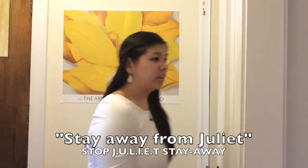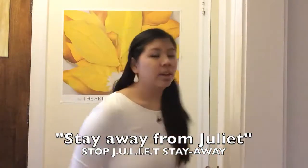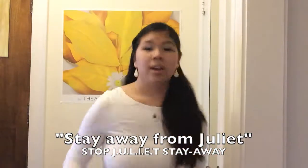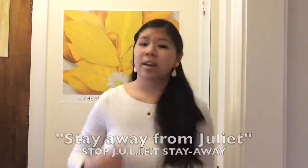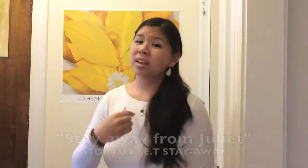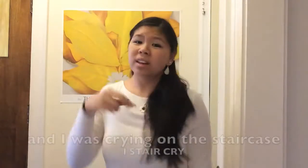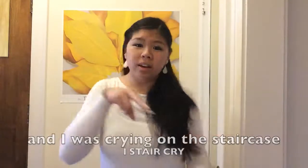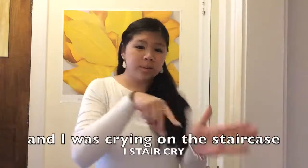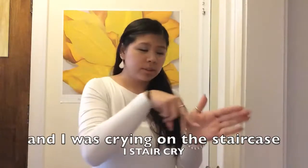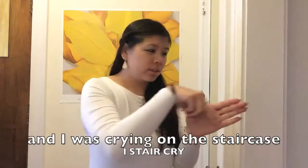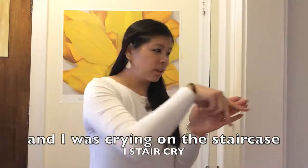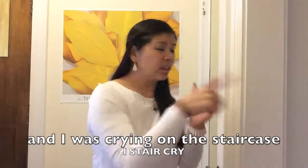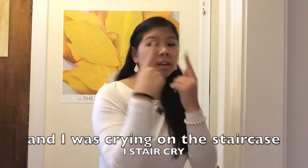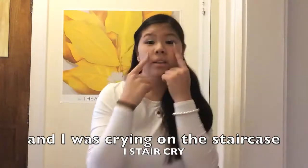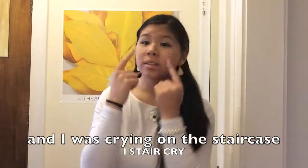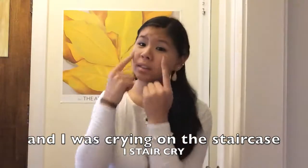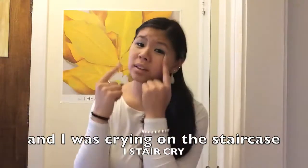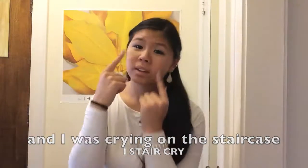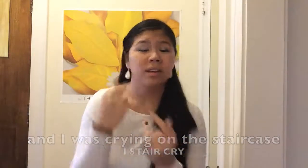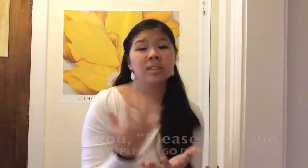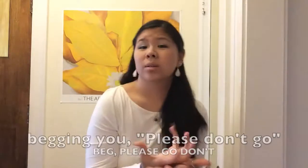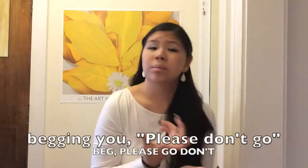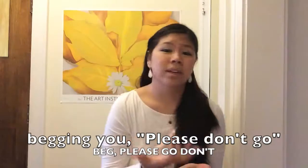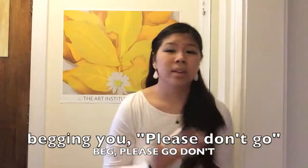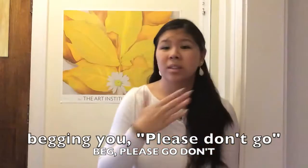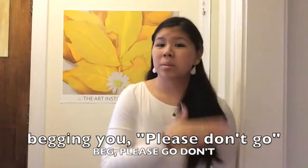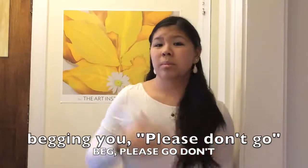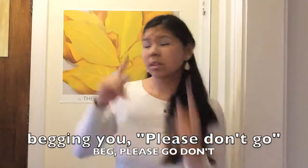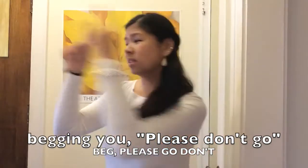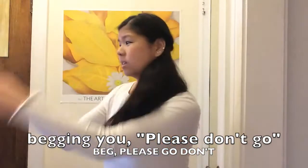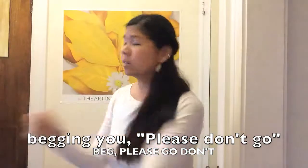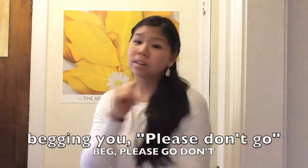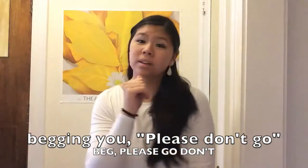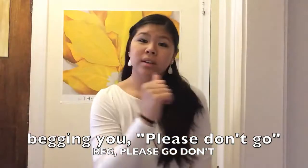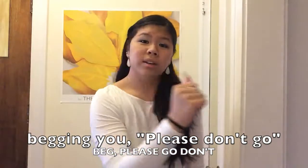And I was crying on the staircase Begging you please don't go